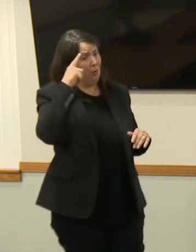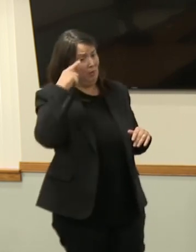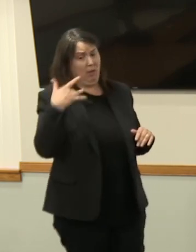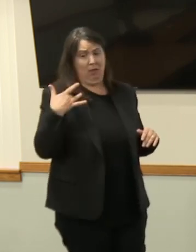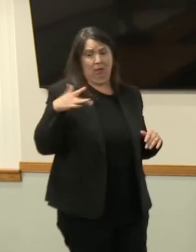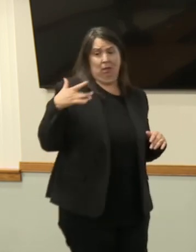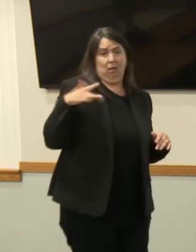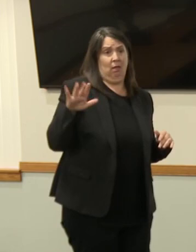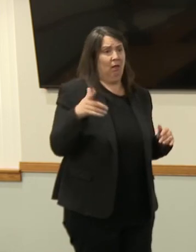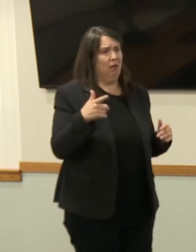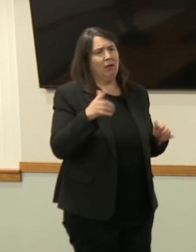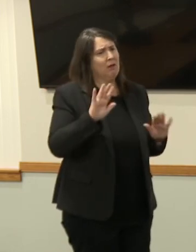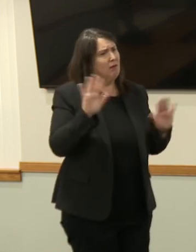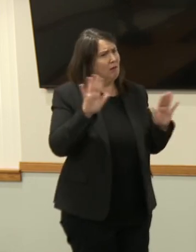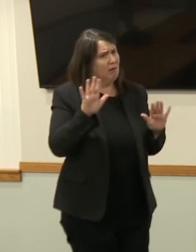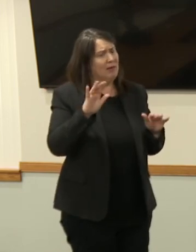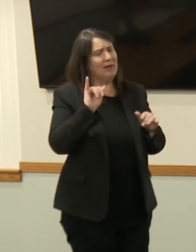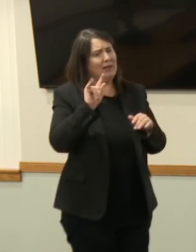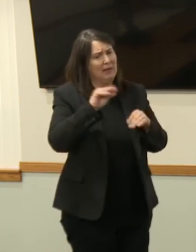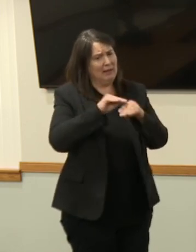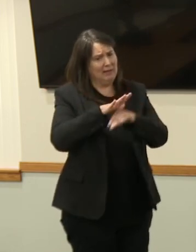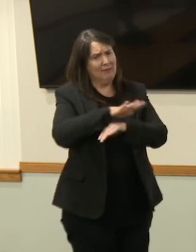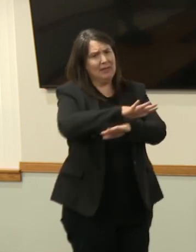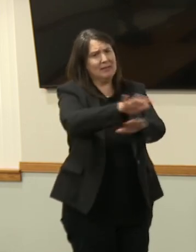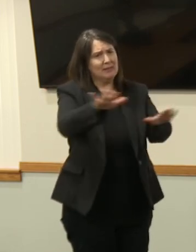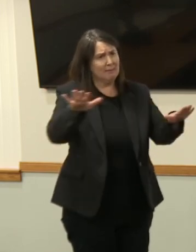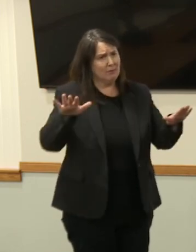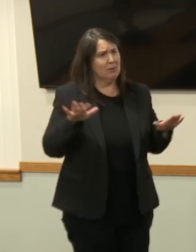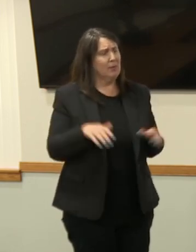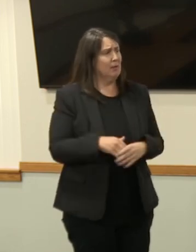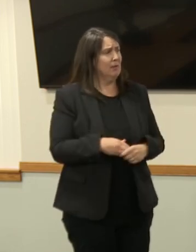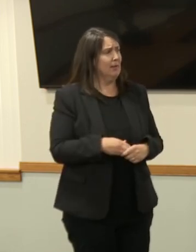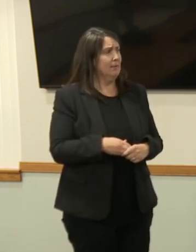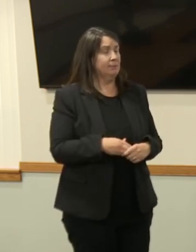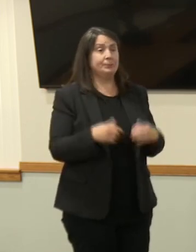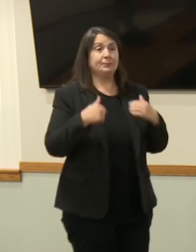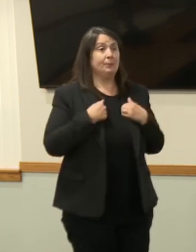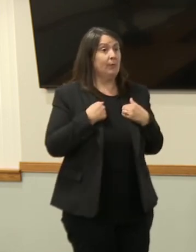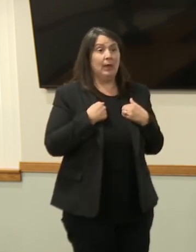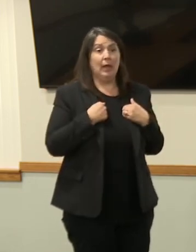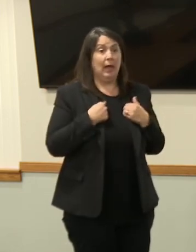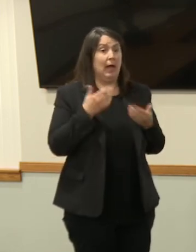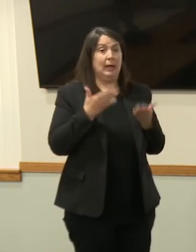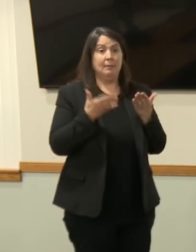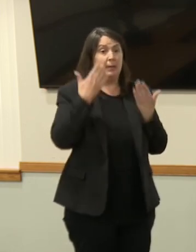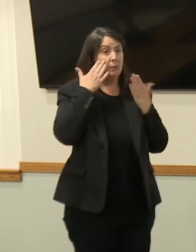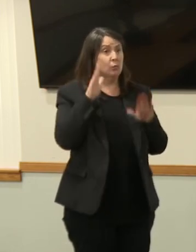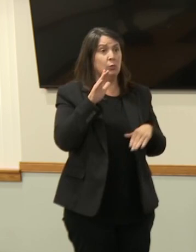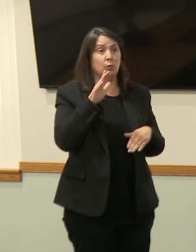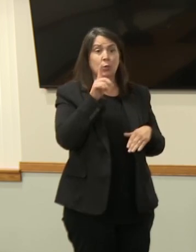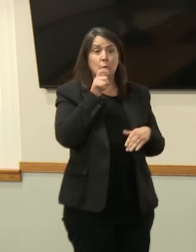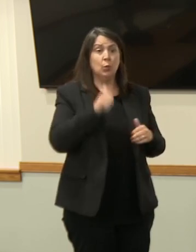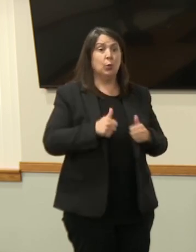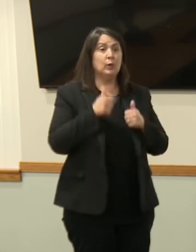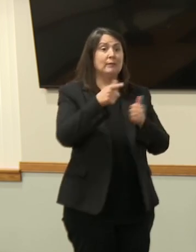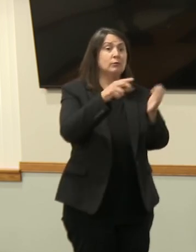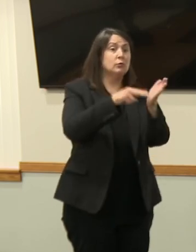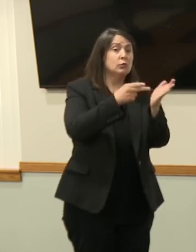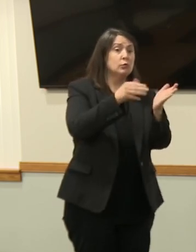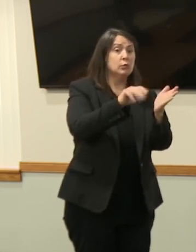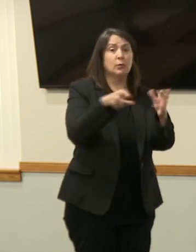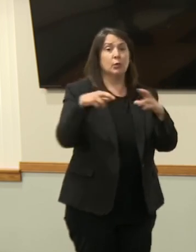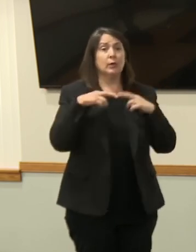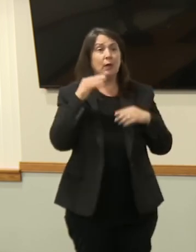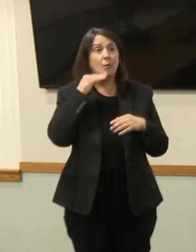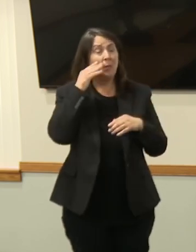degrees of separation that we have as people. I might not know anyone that lives in a long-term care facility, but my kids go